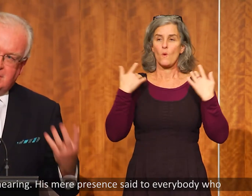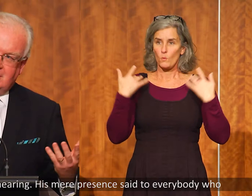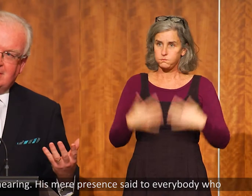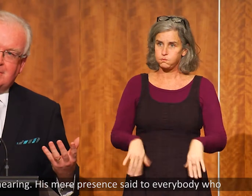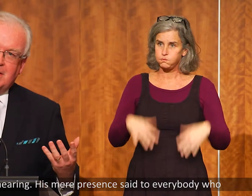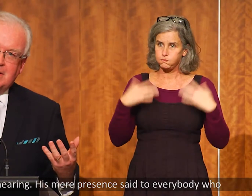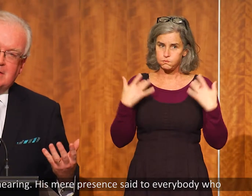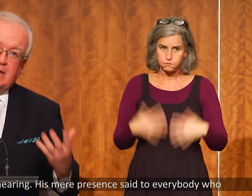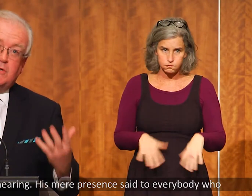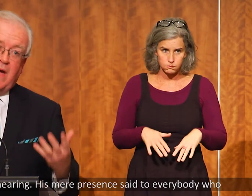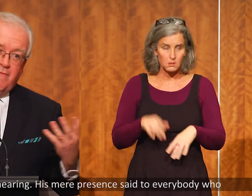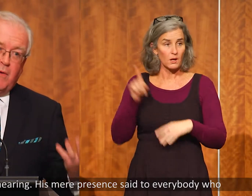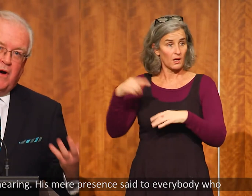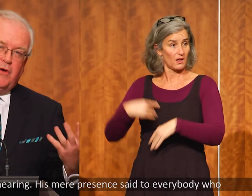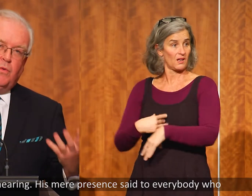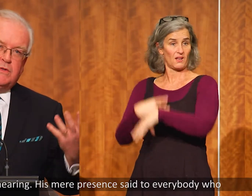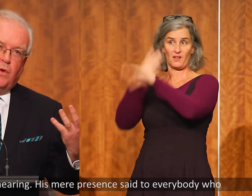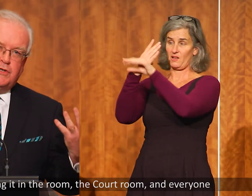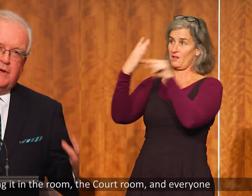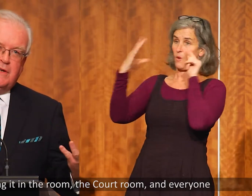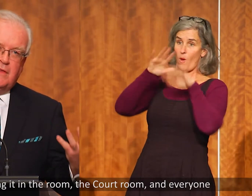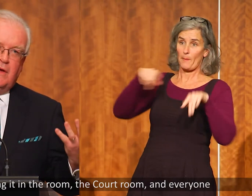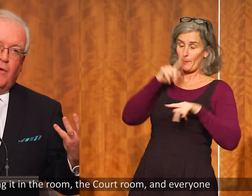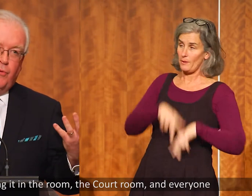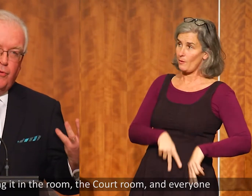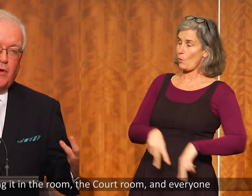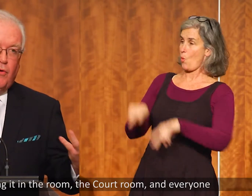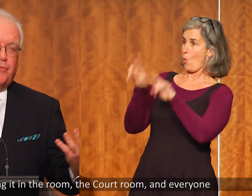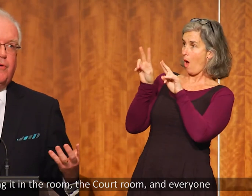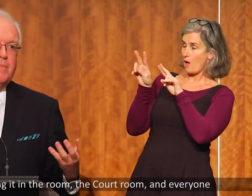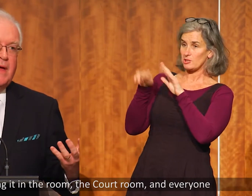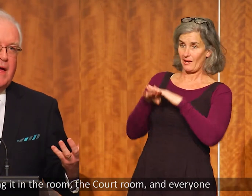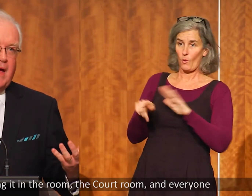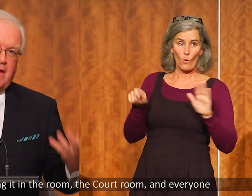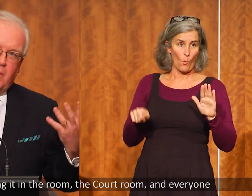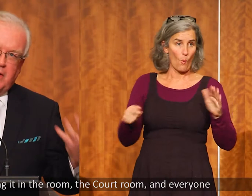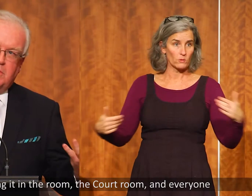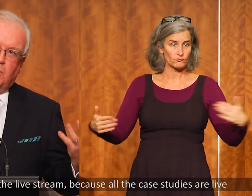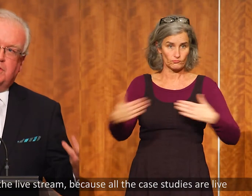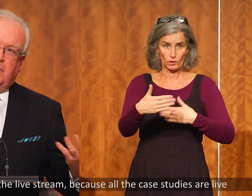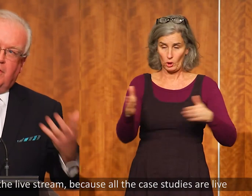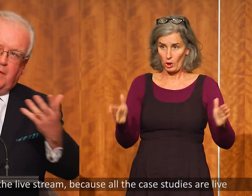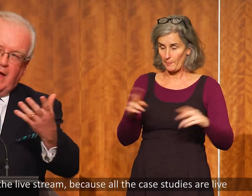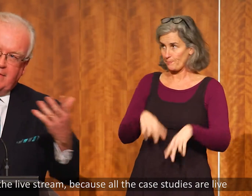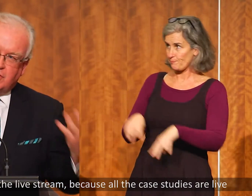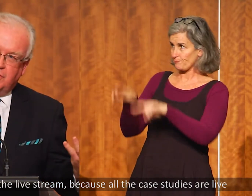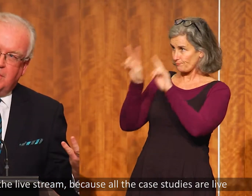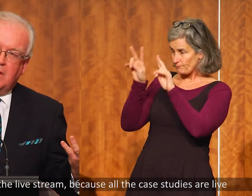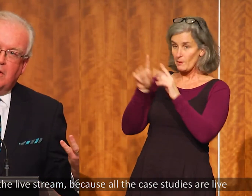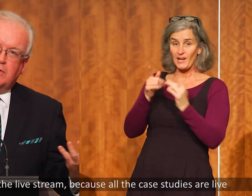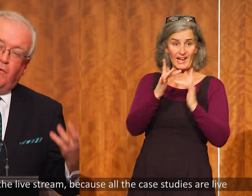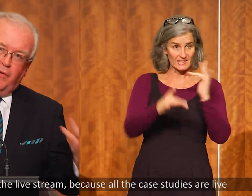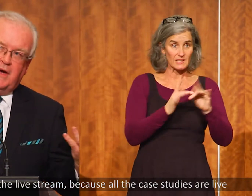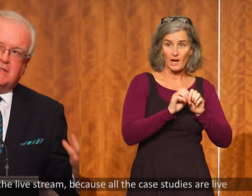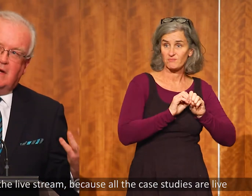mere presence said to everybody who was watching it in the room, the courtroom, and everyone who was watching it on the live